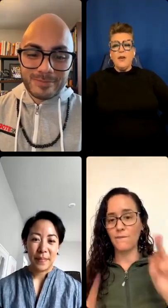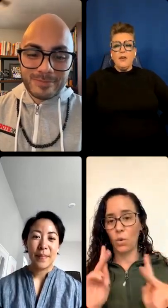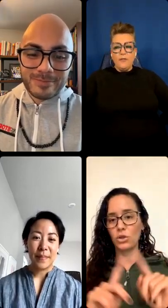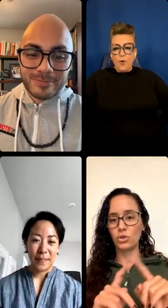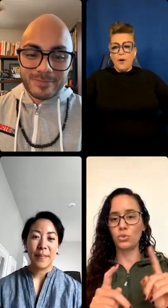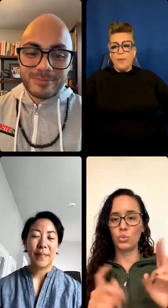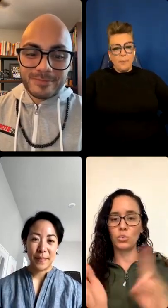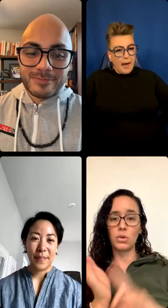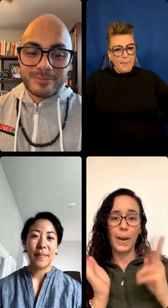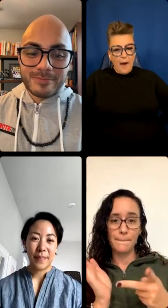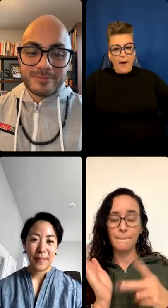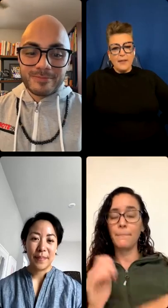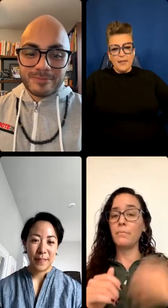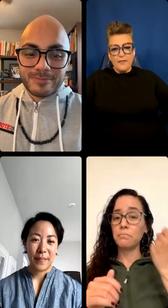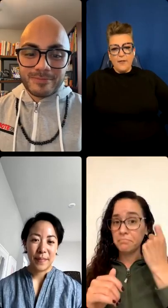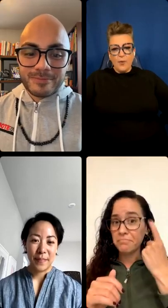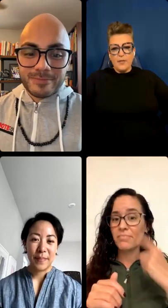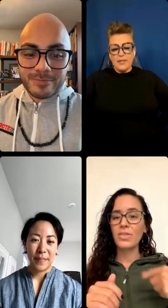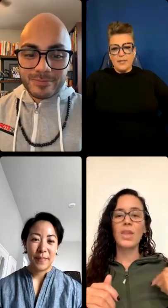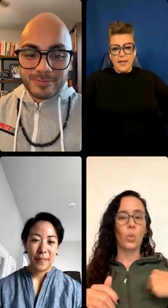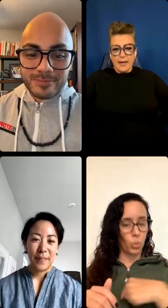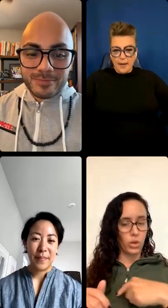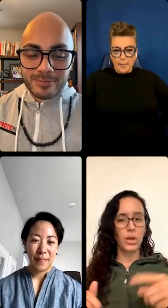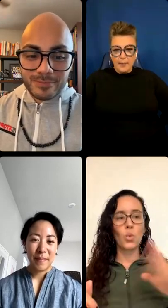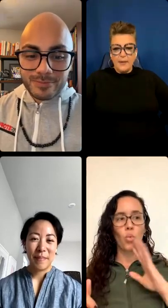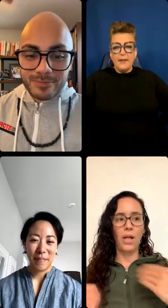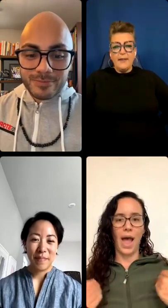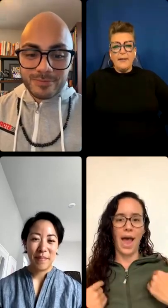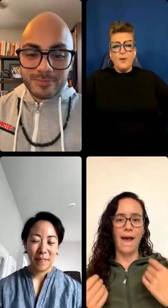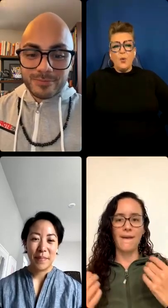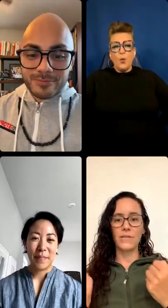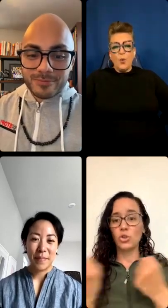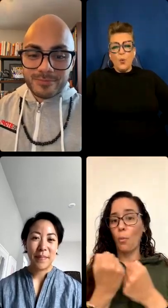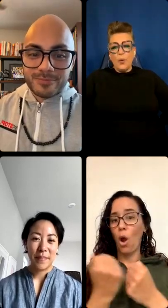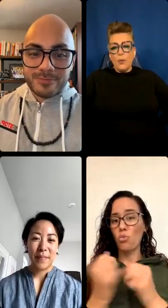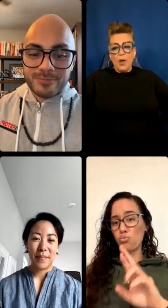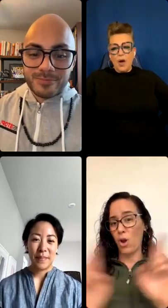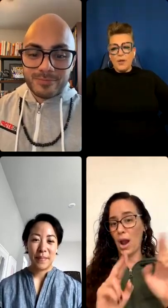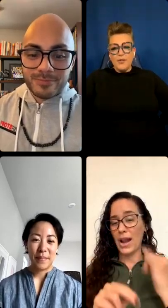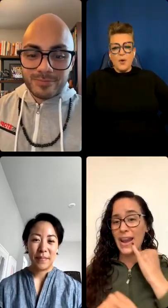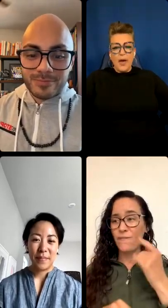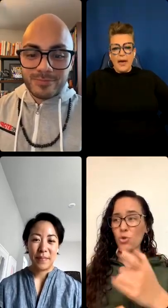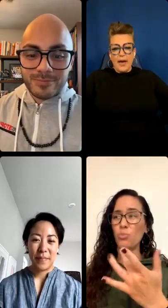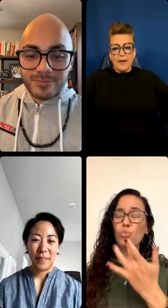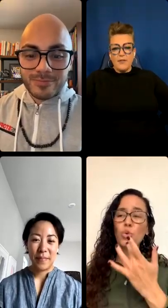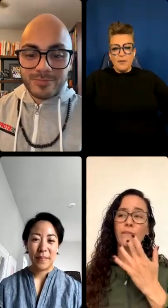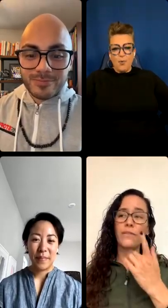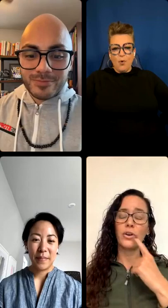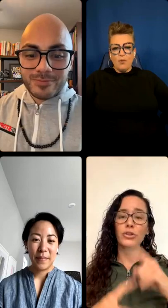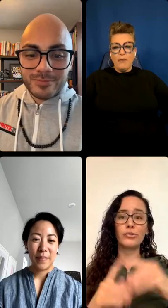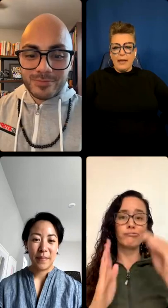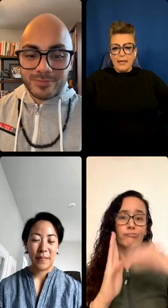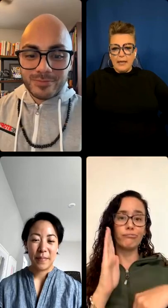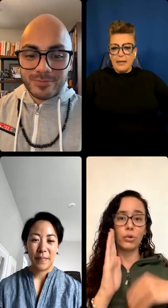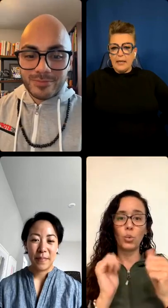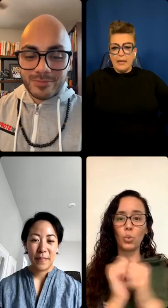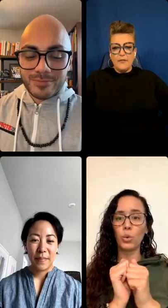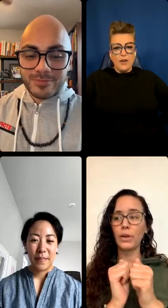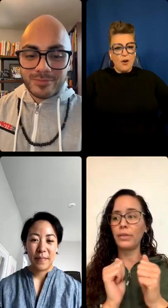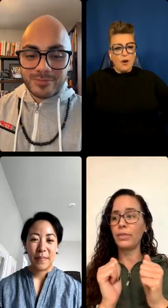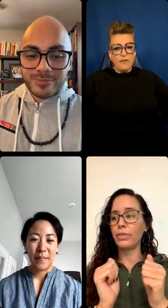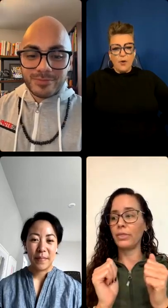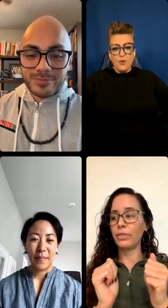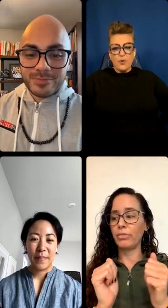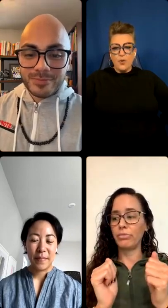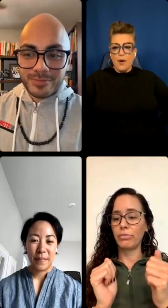applications for BIPOC deaf folks to sign up. We will also have support ready if